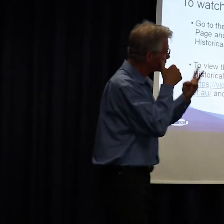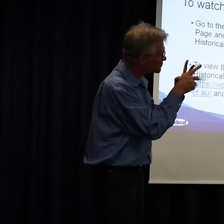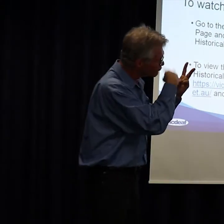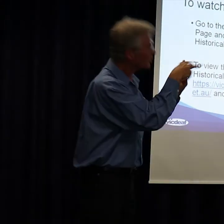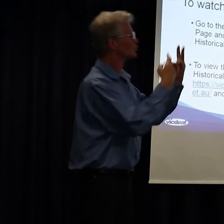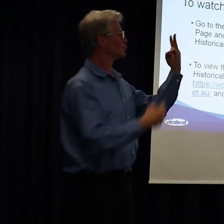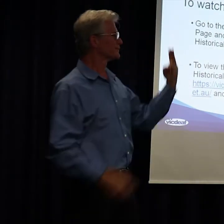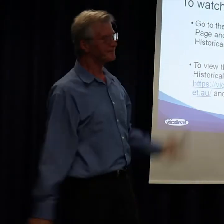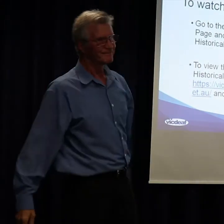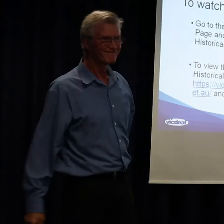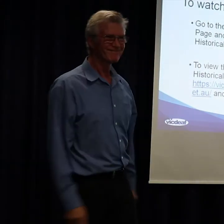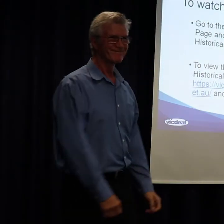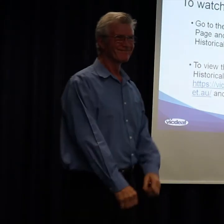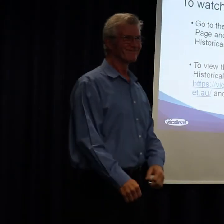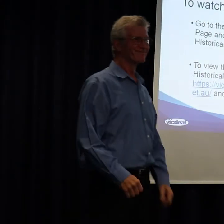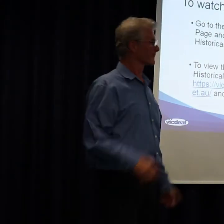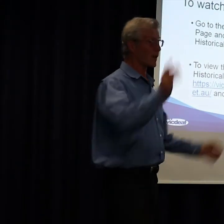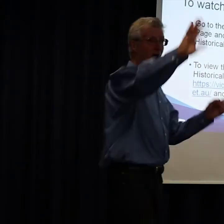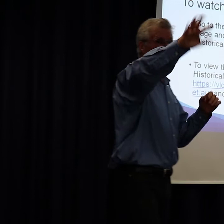There's two I see that I recognise.